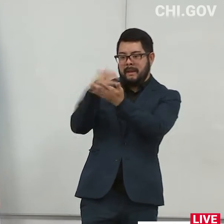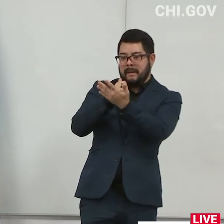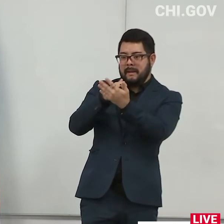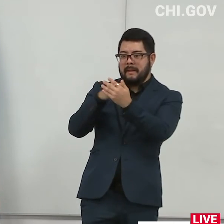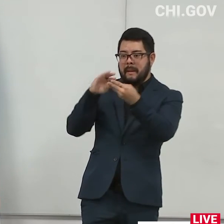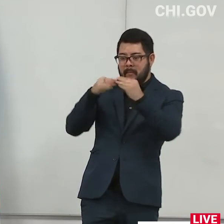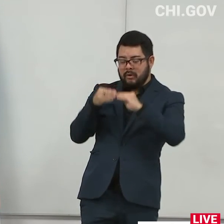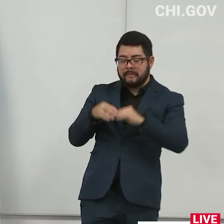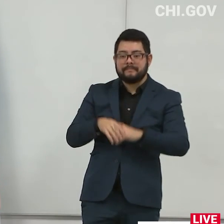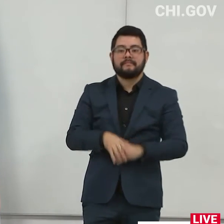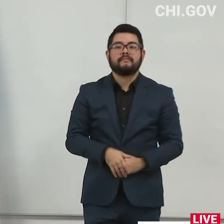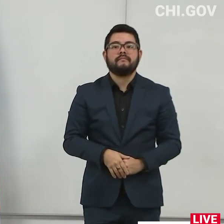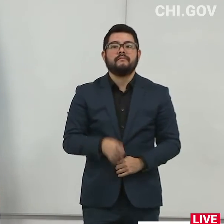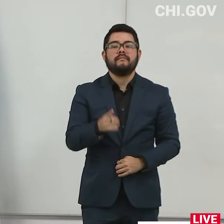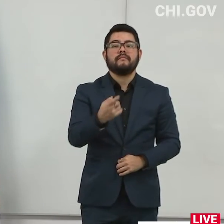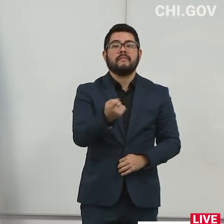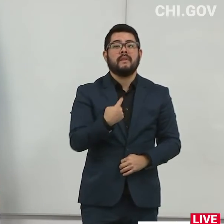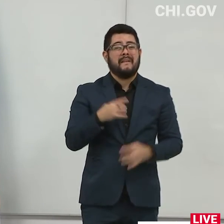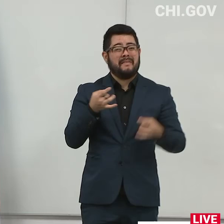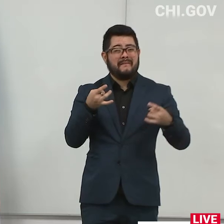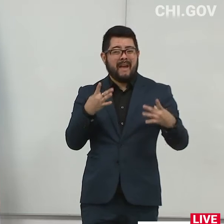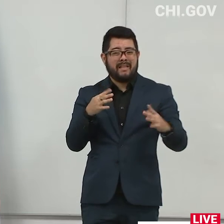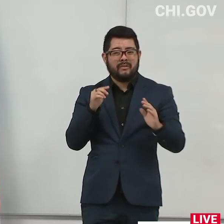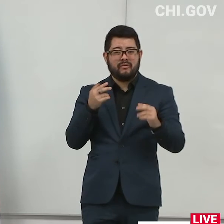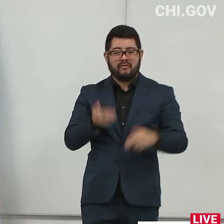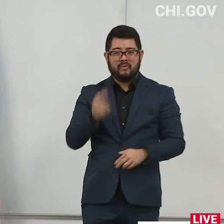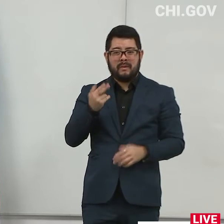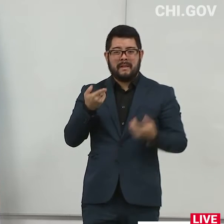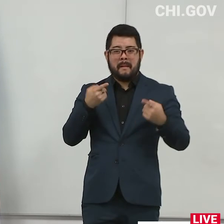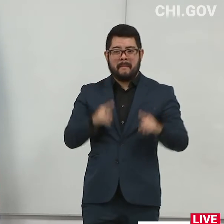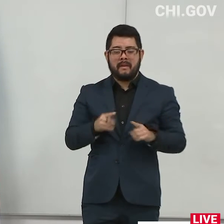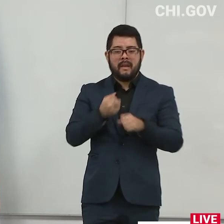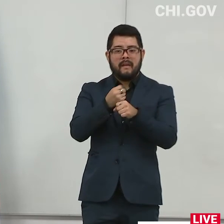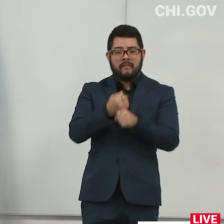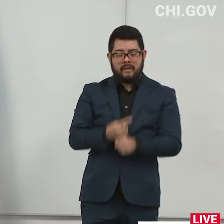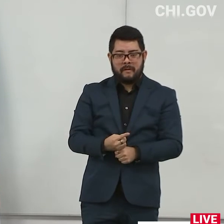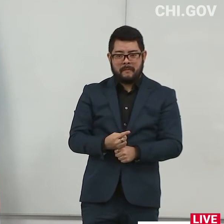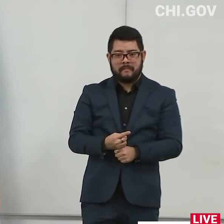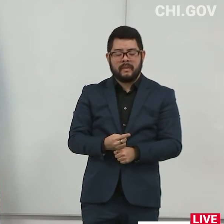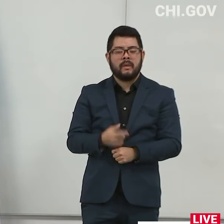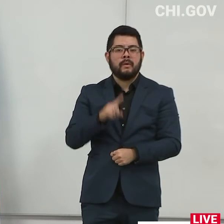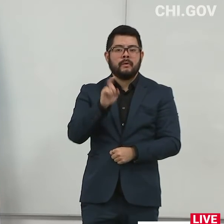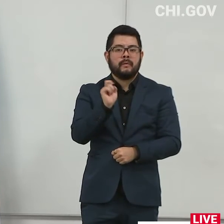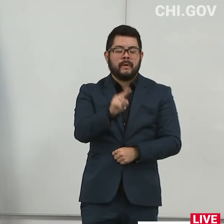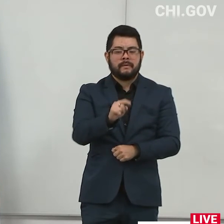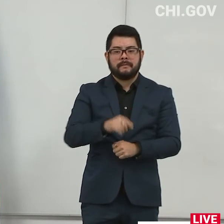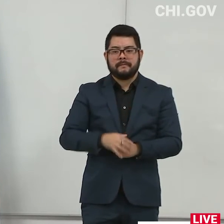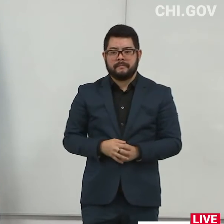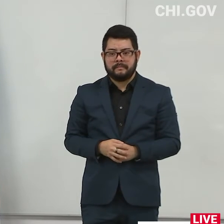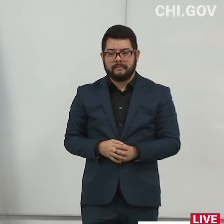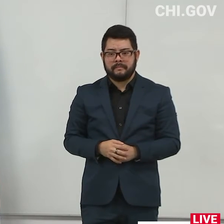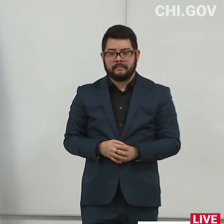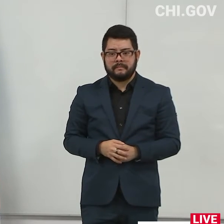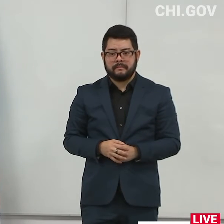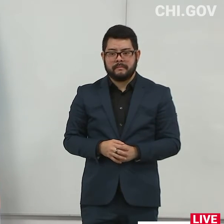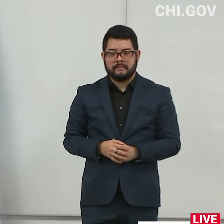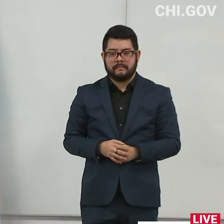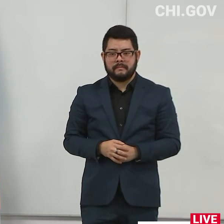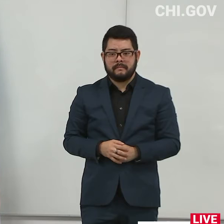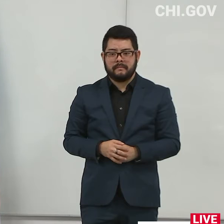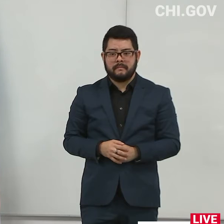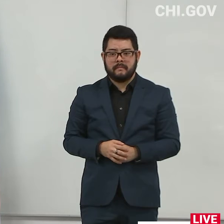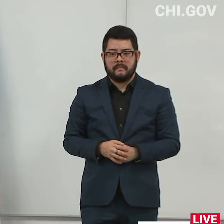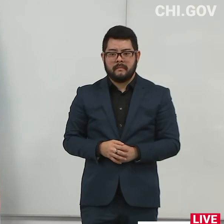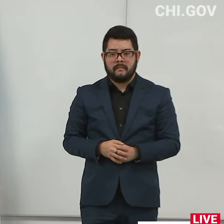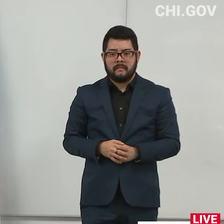and the shootings, everything you addressed earlier, how much do you attribute that effort to the increased focus, or the renewed focus,